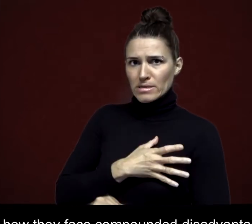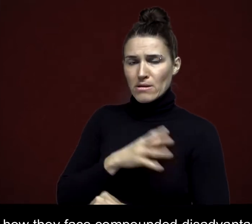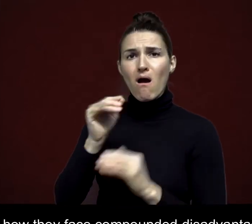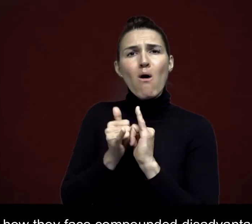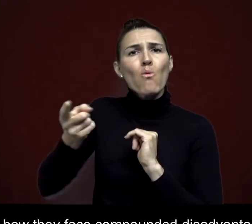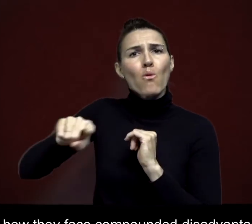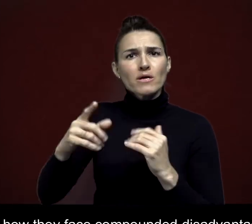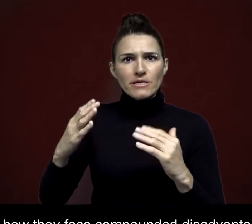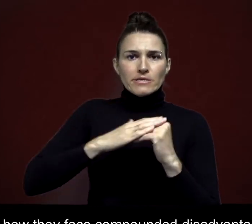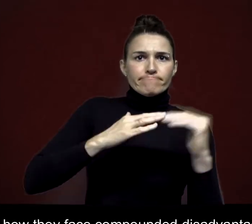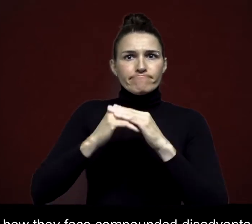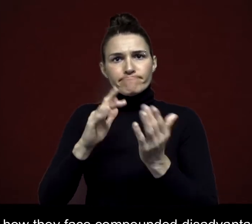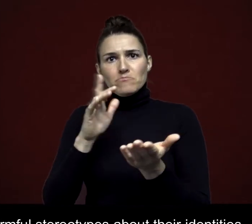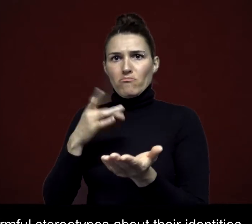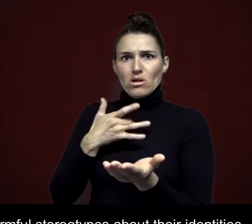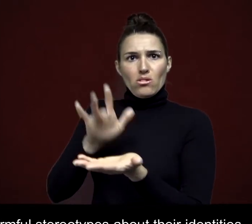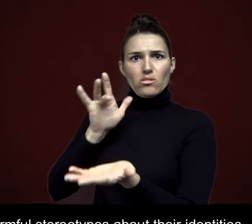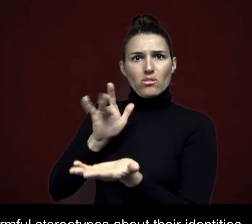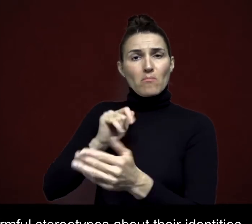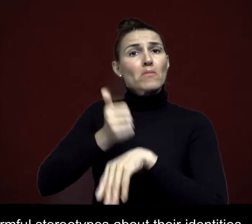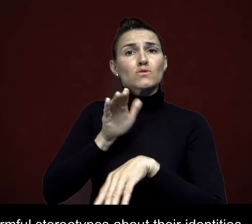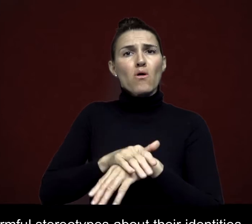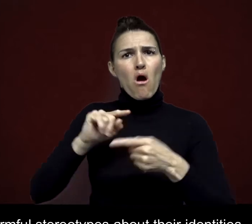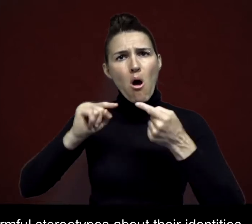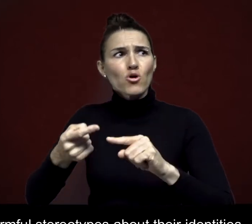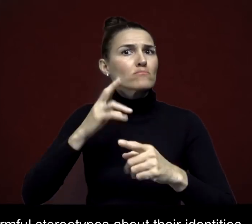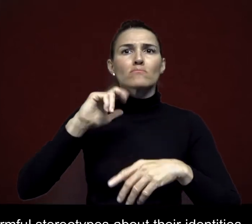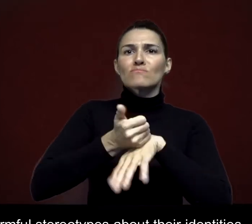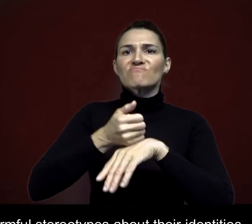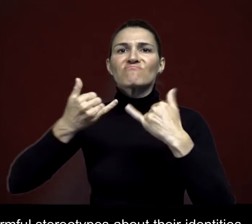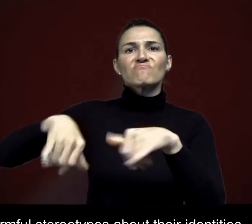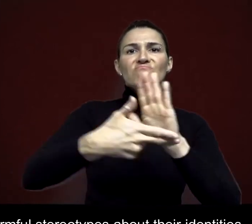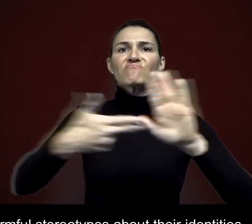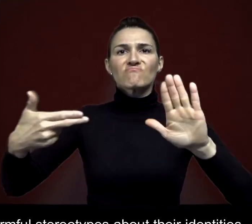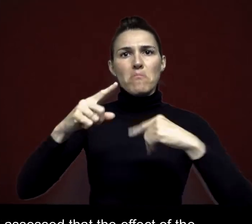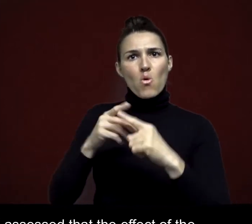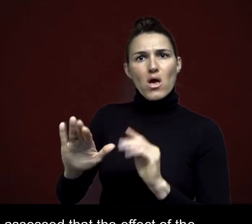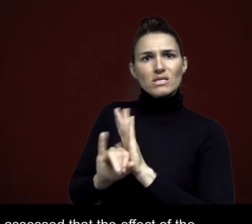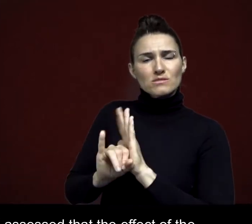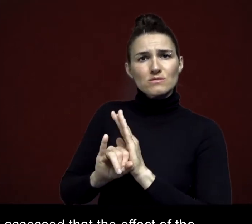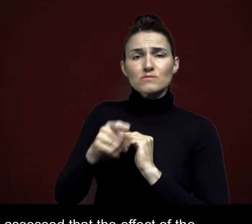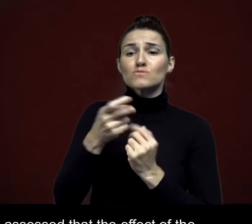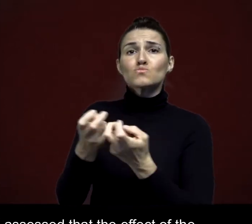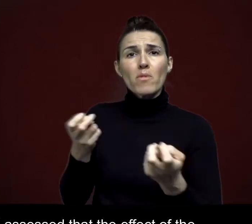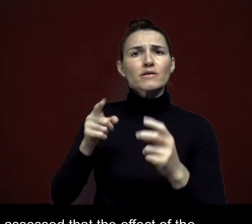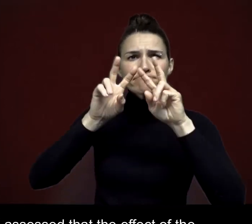they face compounded disadvantage based on harmful stereotypes about their identities. The tribunal assessed that the effect